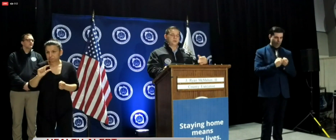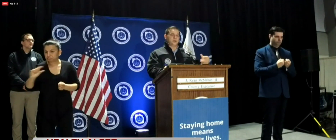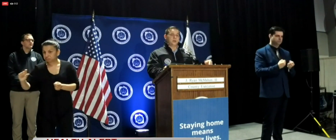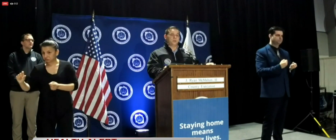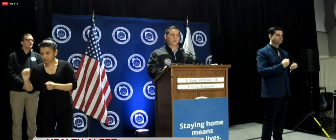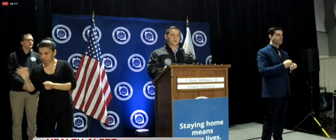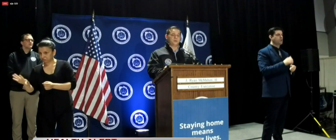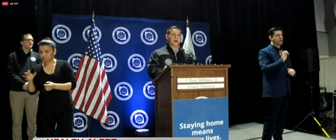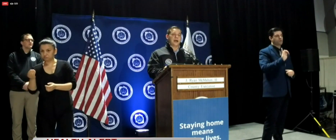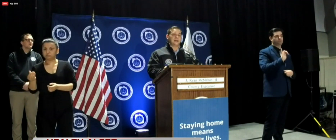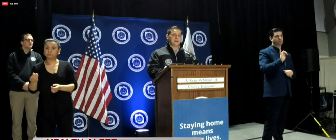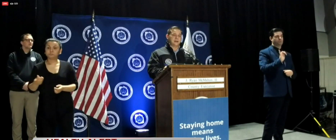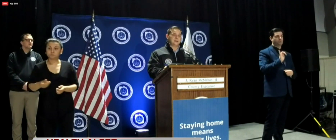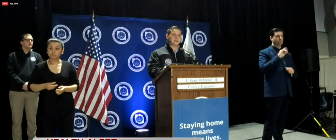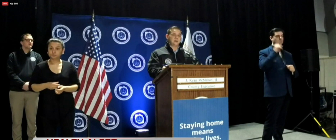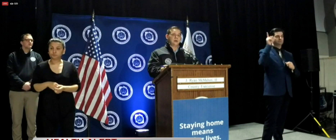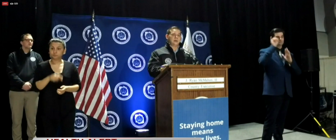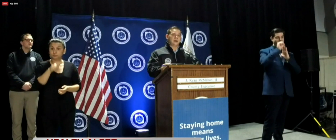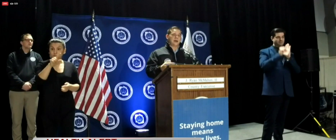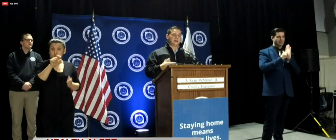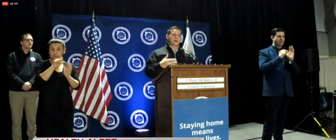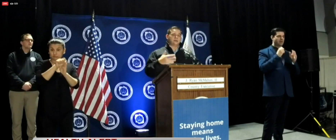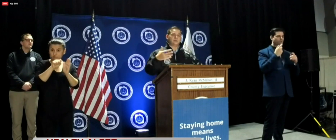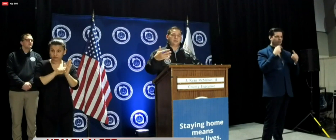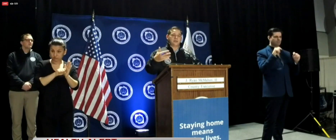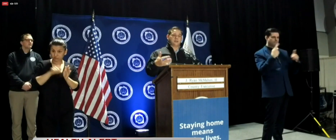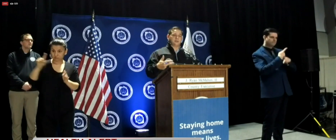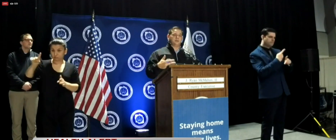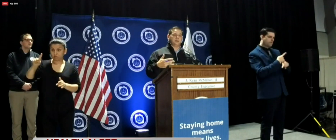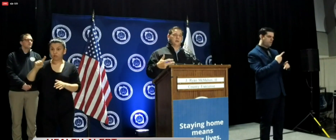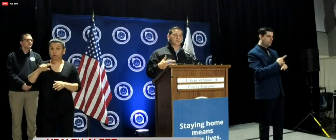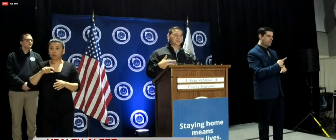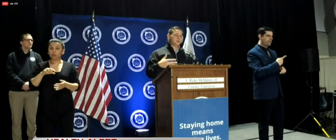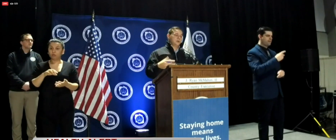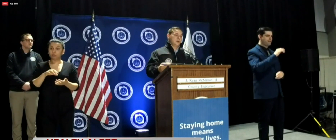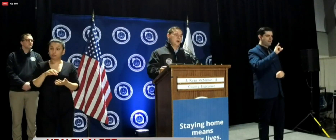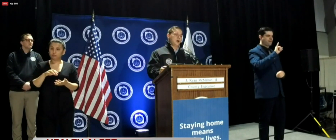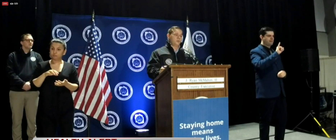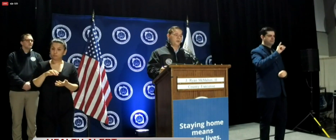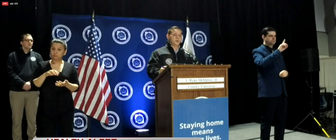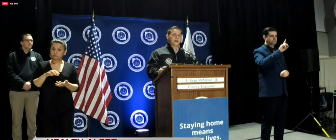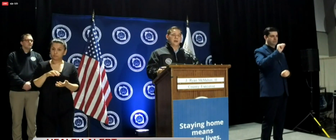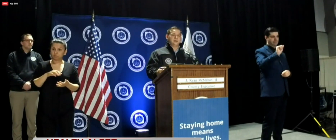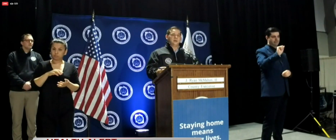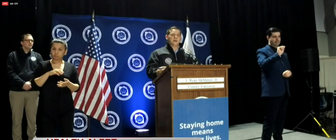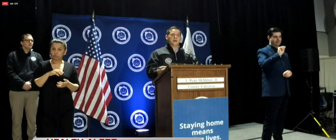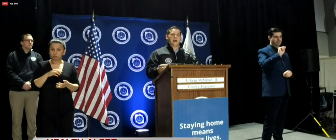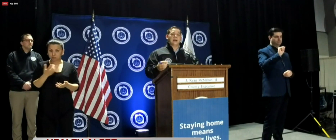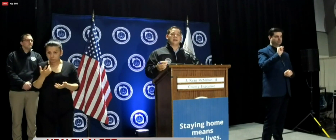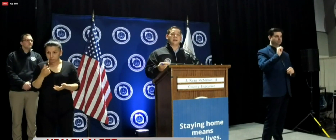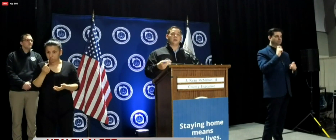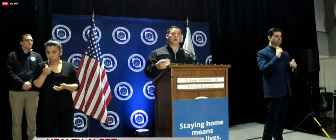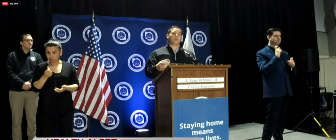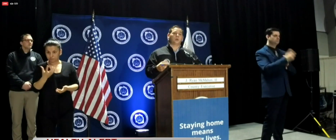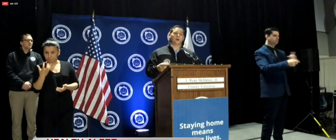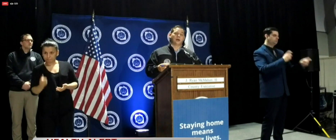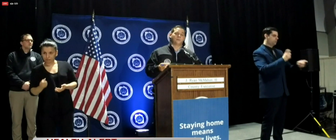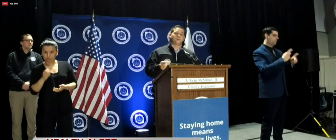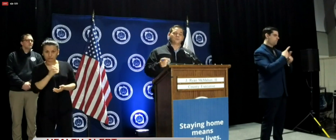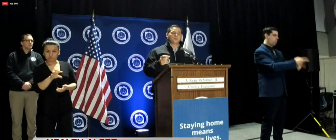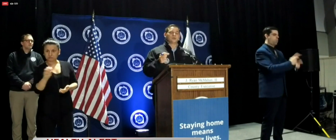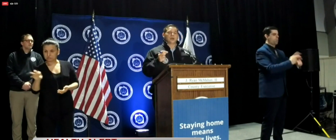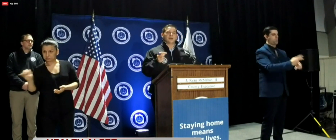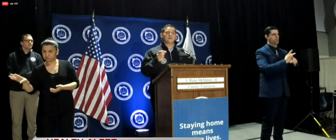at loosening up rules for IDAs, that IDAs could potentially give loans. We would then look at an IDA loan